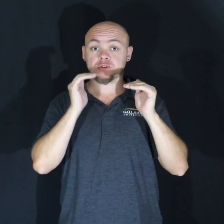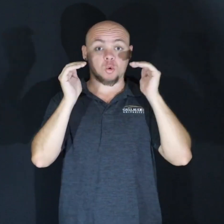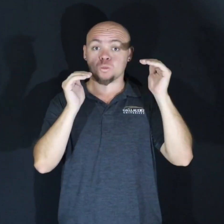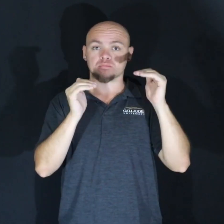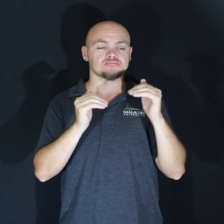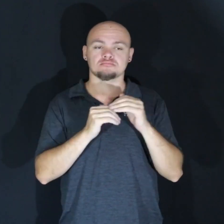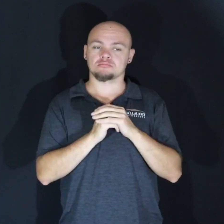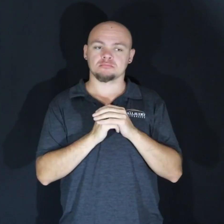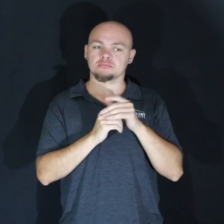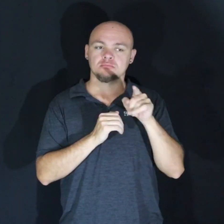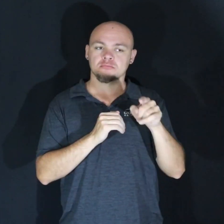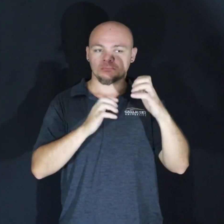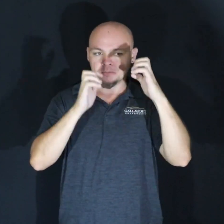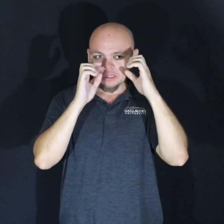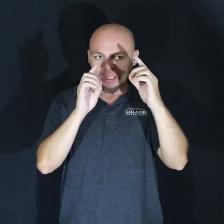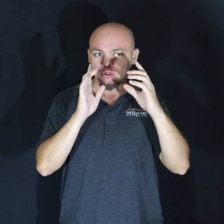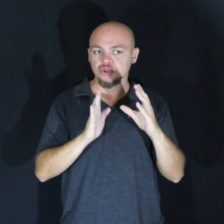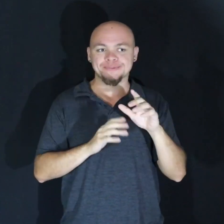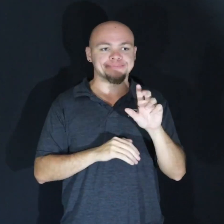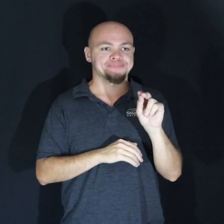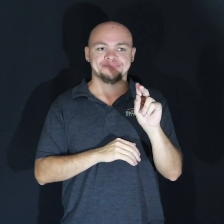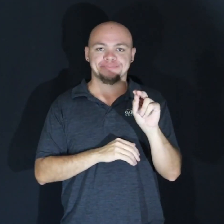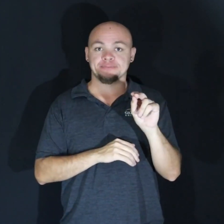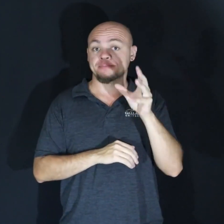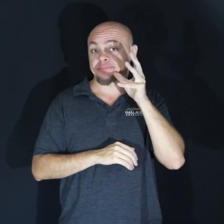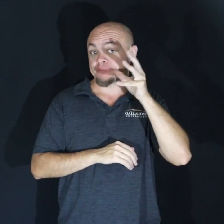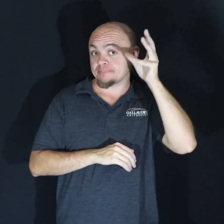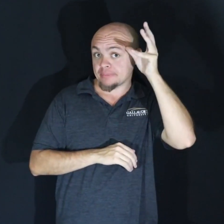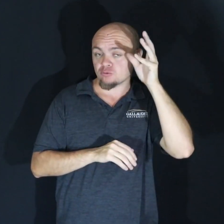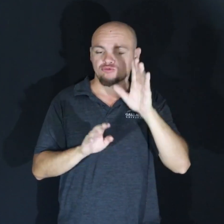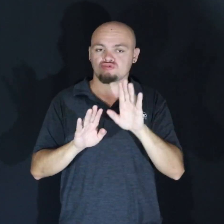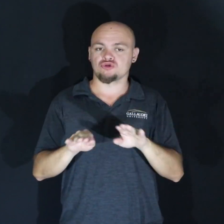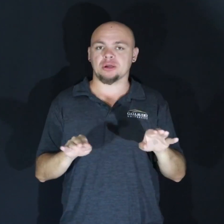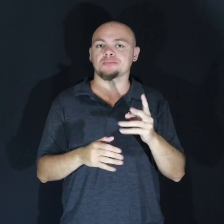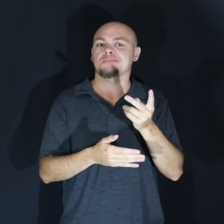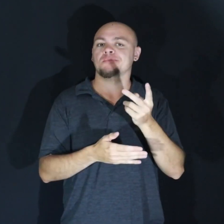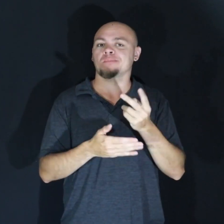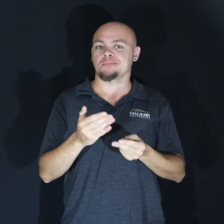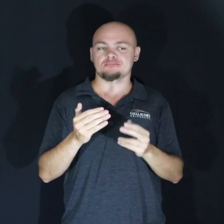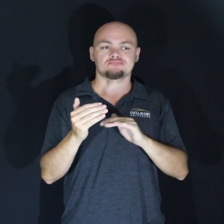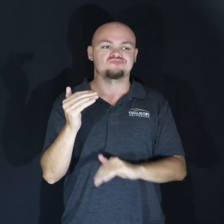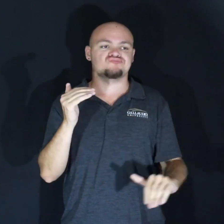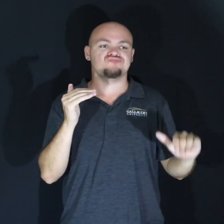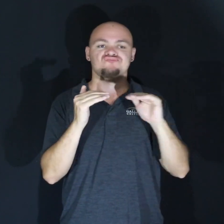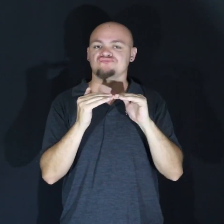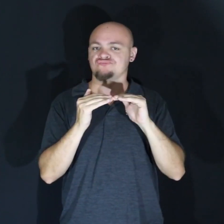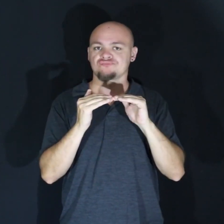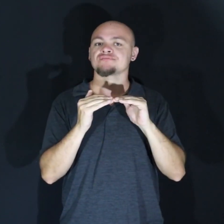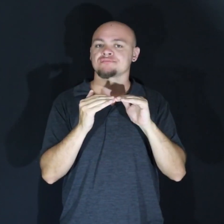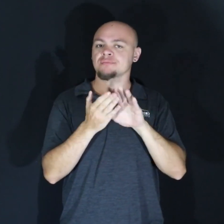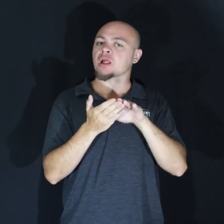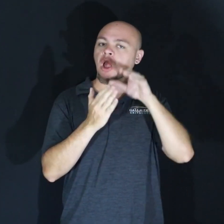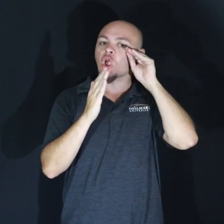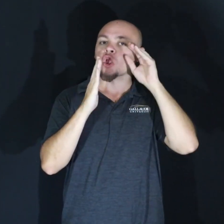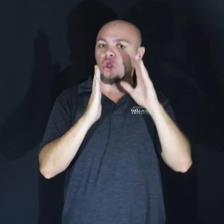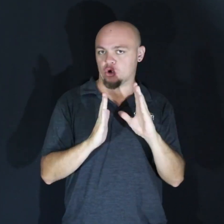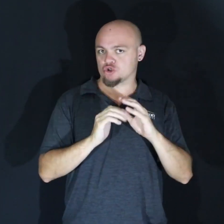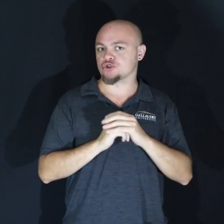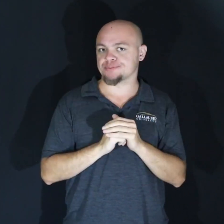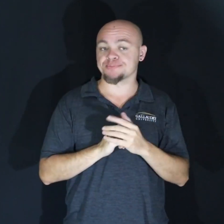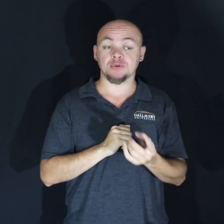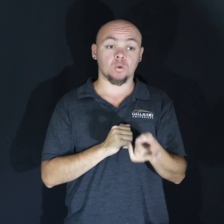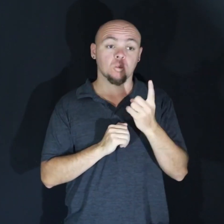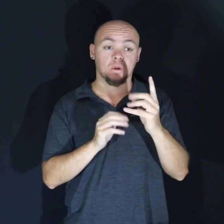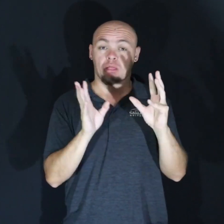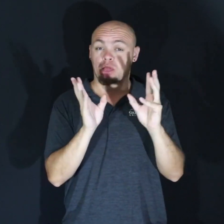not the educator. Both the parent and the child are on the same level. They're both learners. We had one